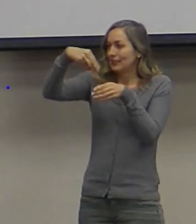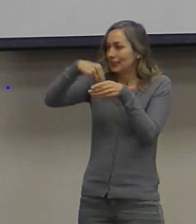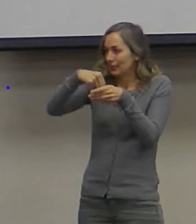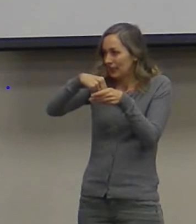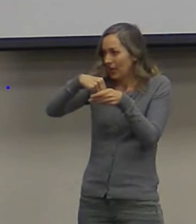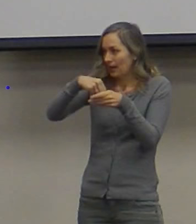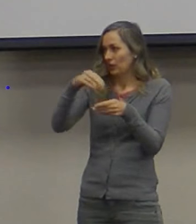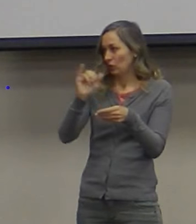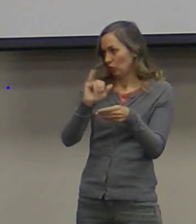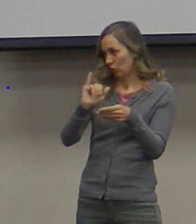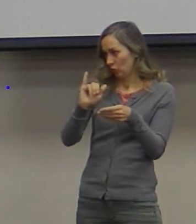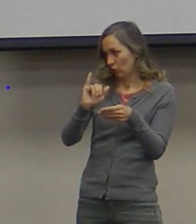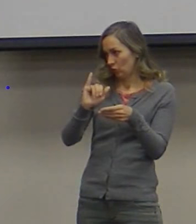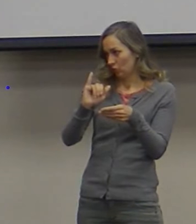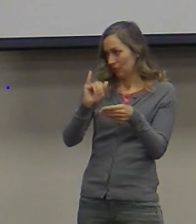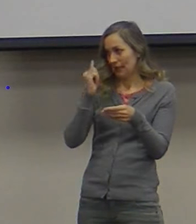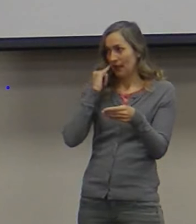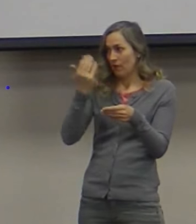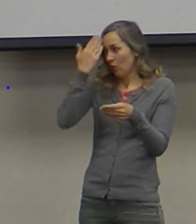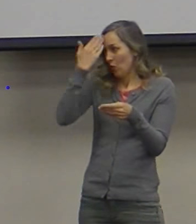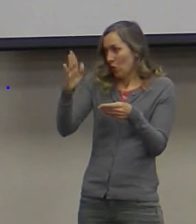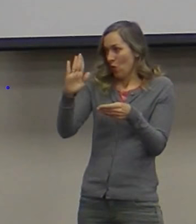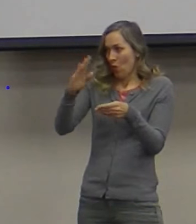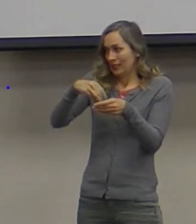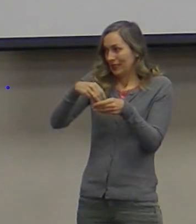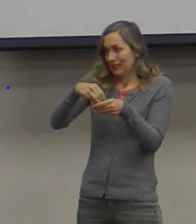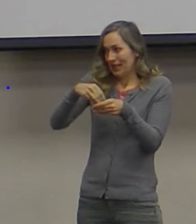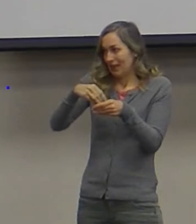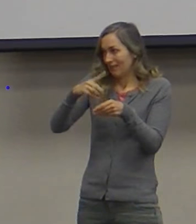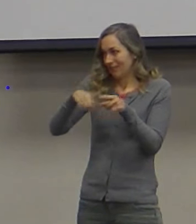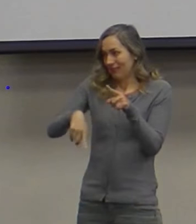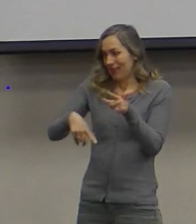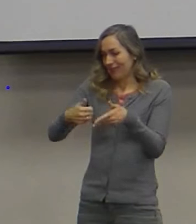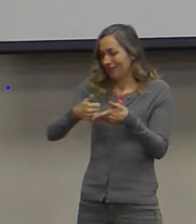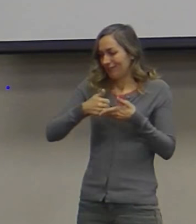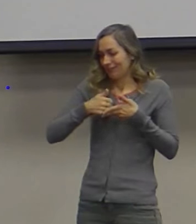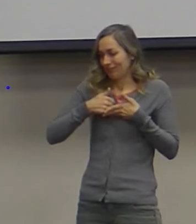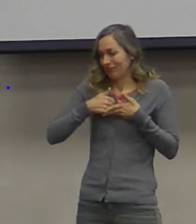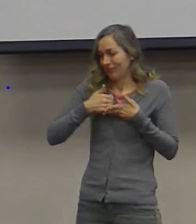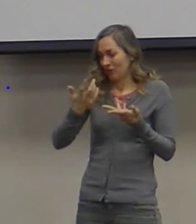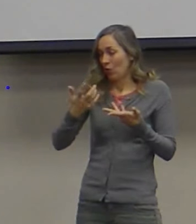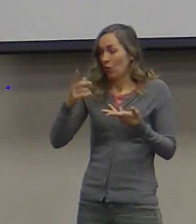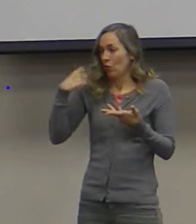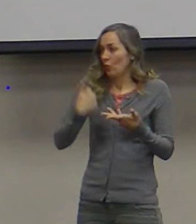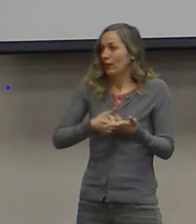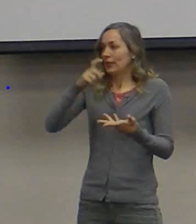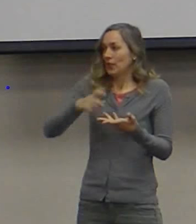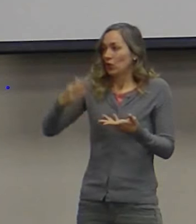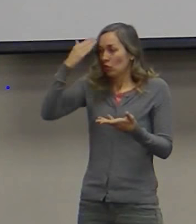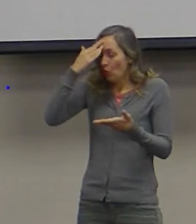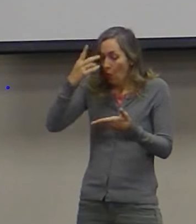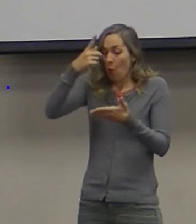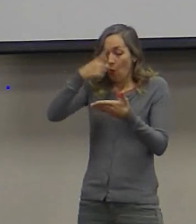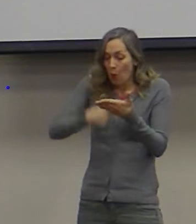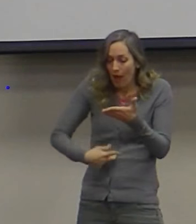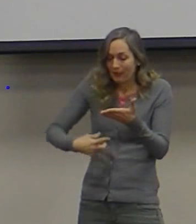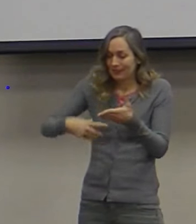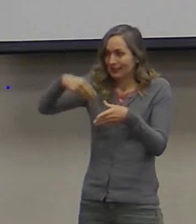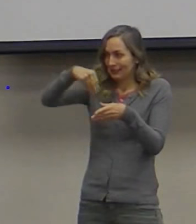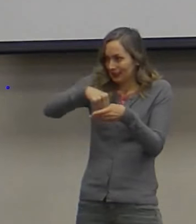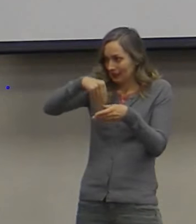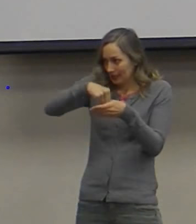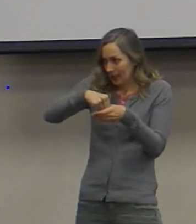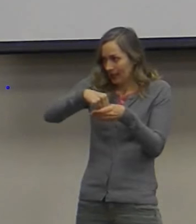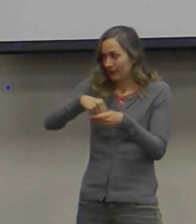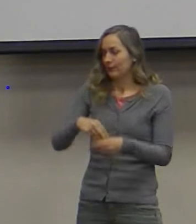is, it's not going to do much good, is it? So we have to know what the message is. And Amos took confidence. He was able to